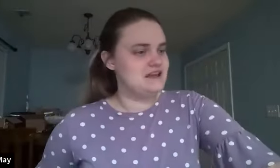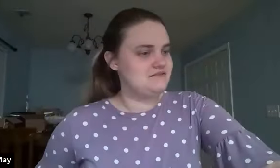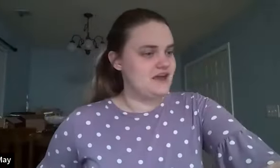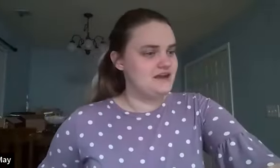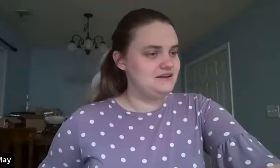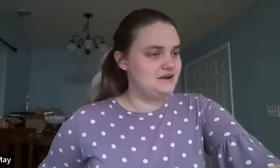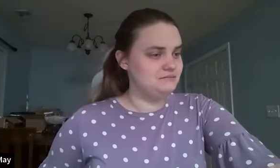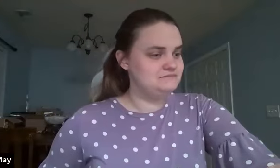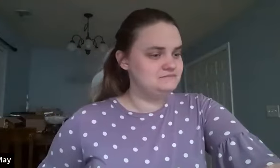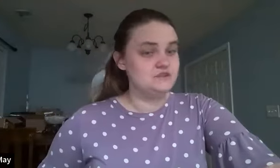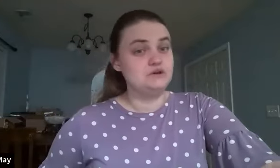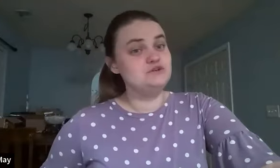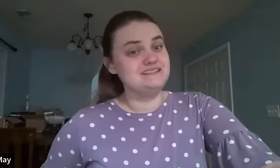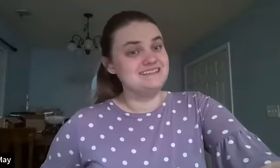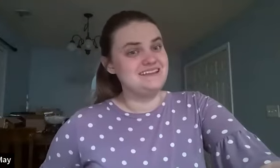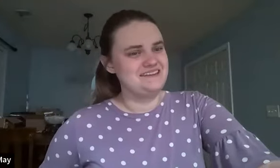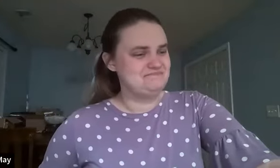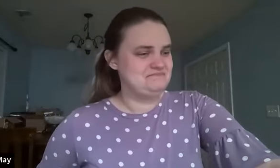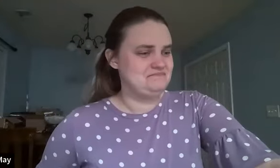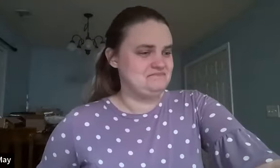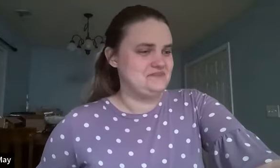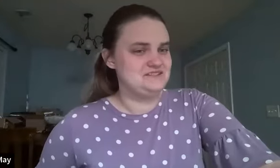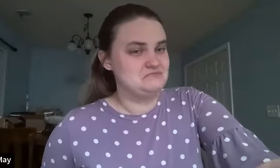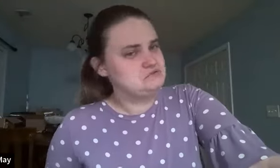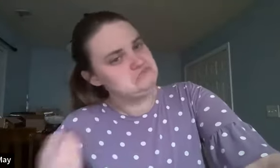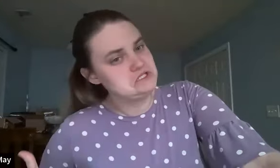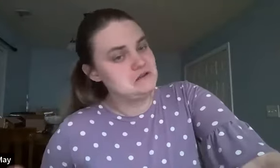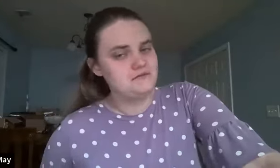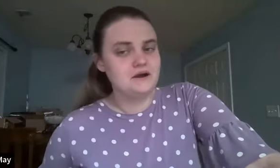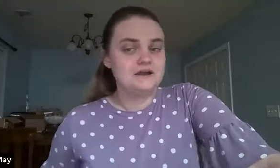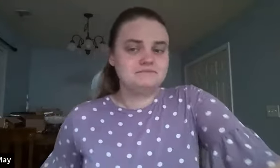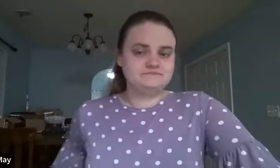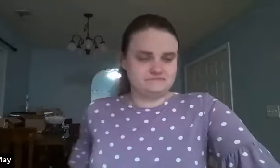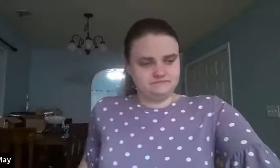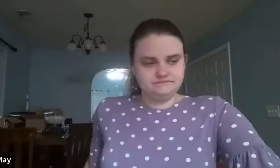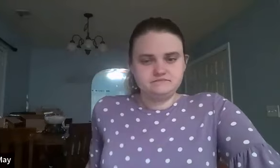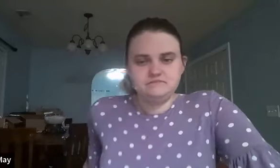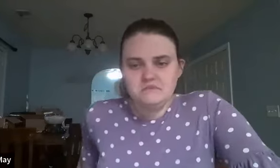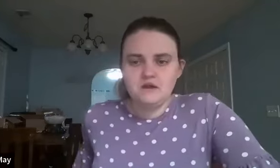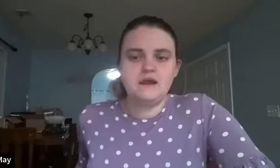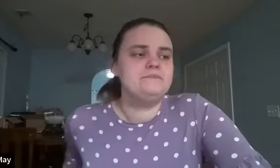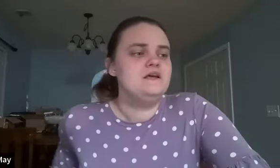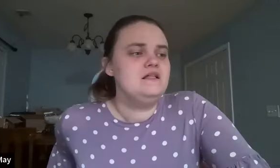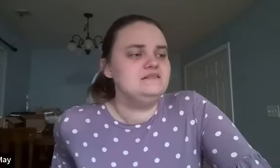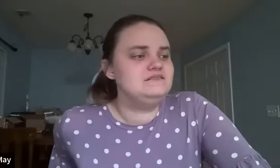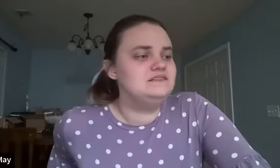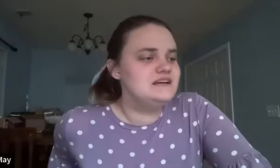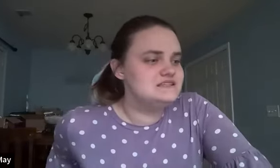have that. There are 2 ways to sign that. So just a little FYI. Okay, let's